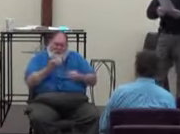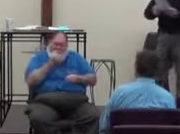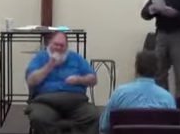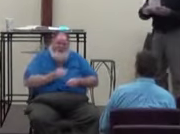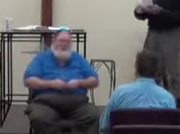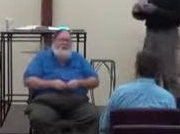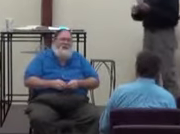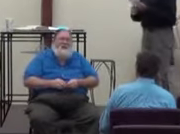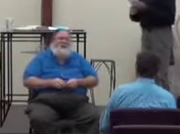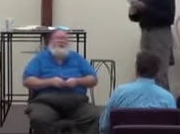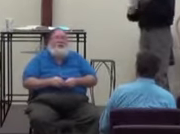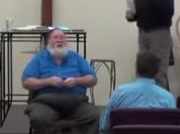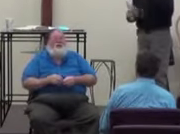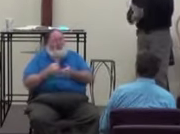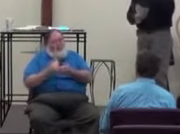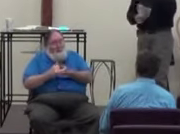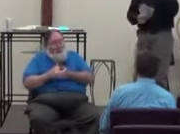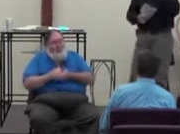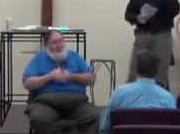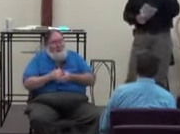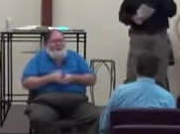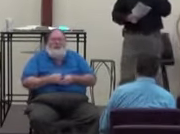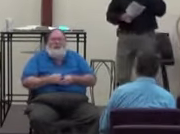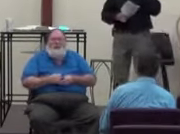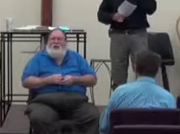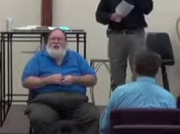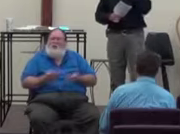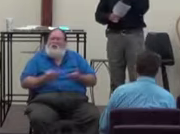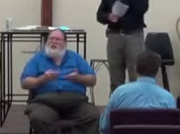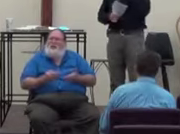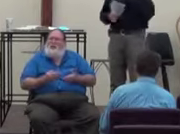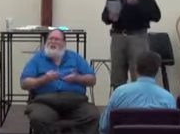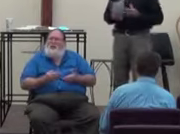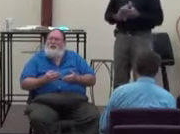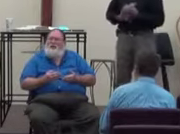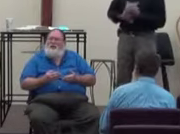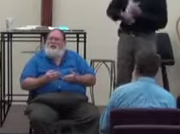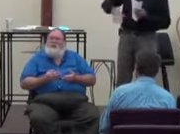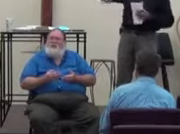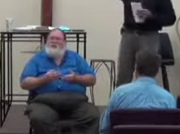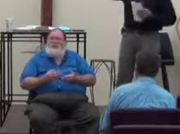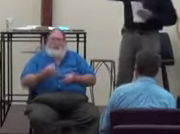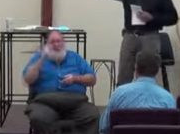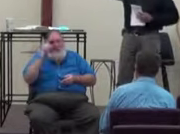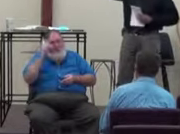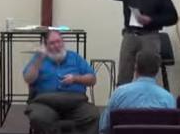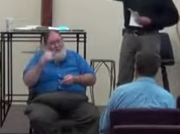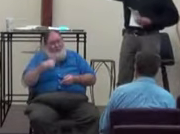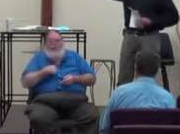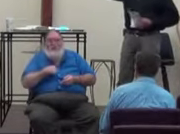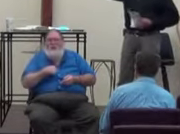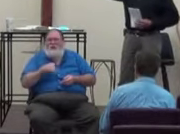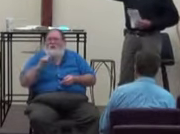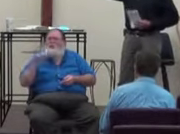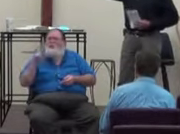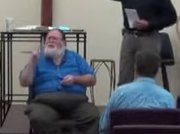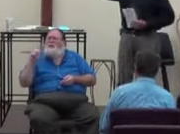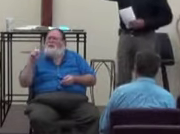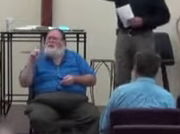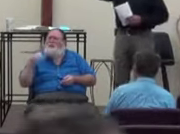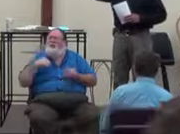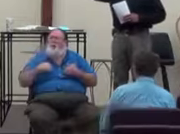it reminded me of, where's Luke? Luke and Q, where are you at? Raise your hand up higher. We